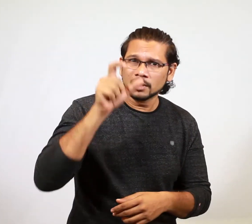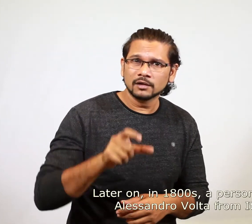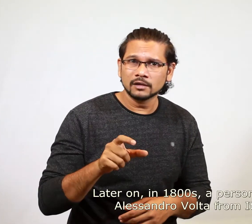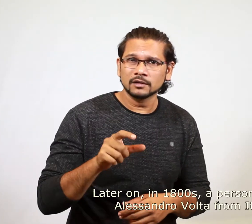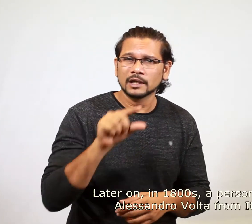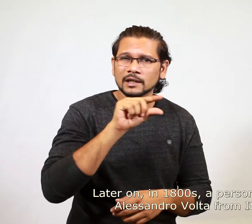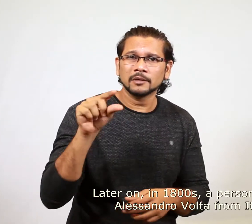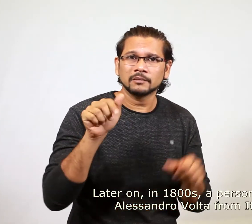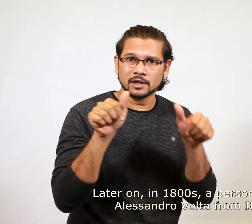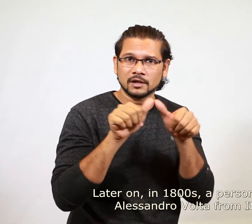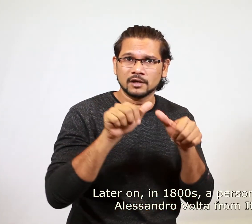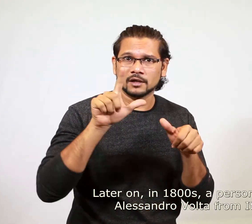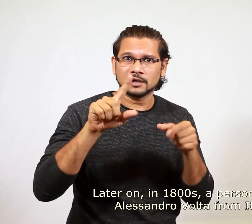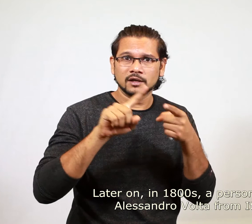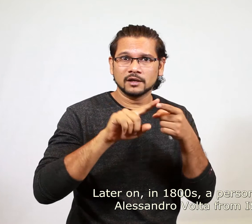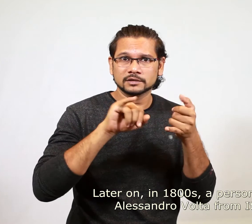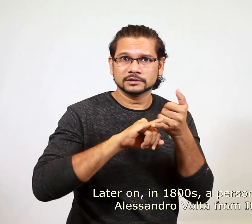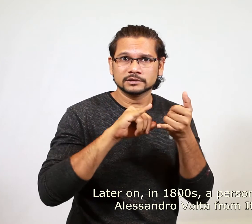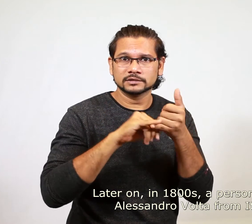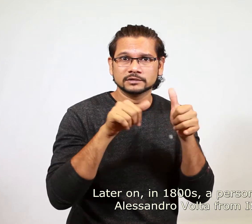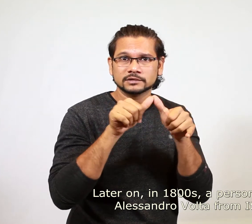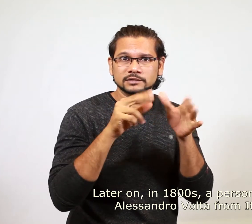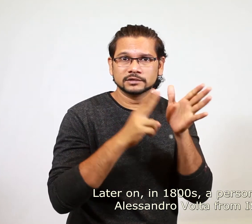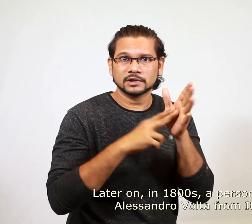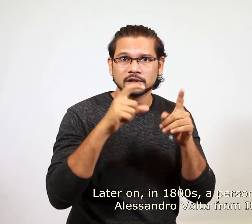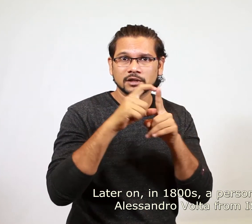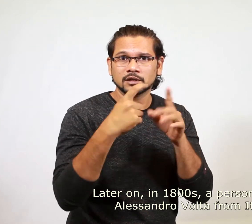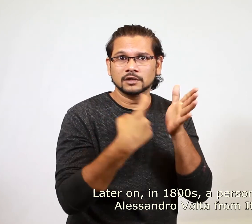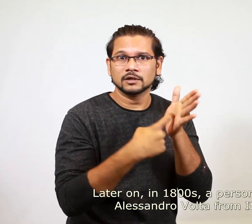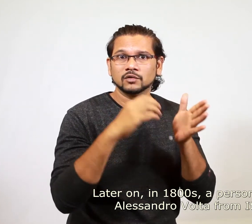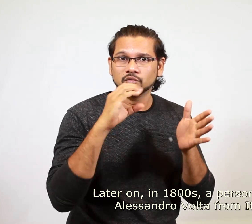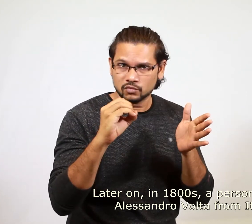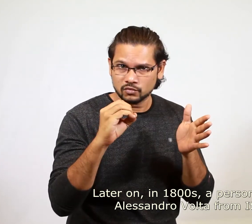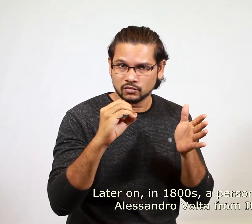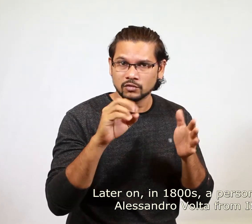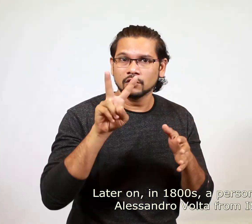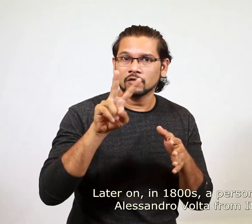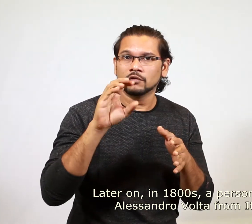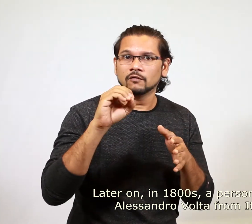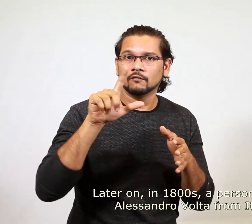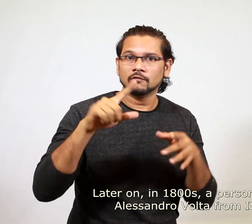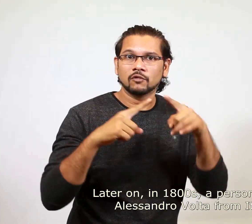Later on, in the 1800s, a person named Alessandro Volta from